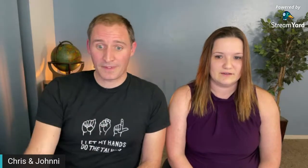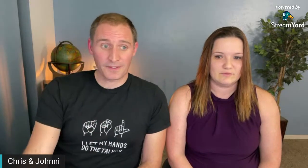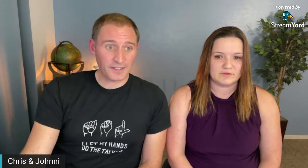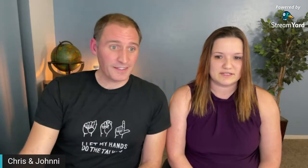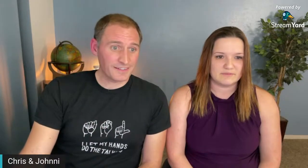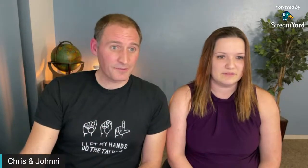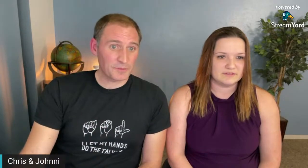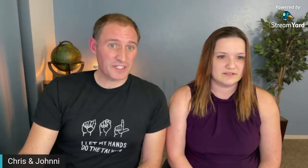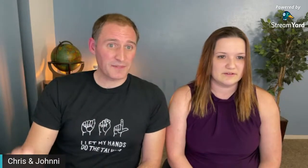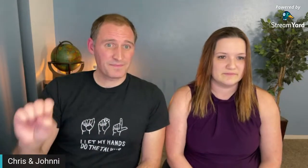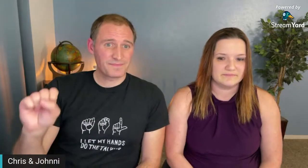One more time. One more time.